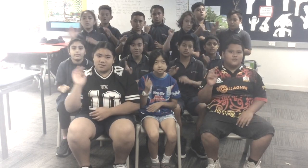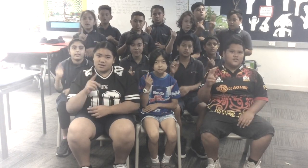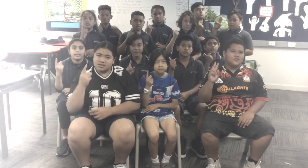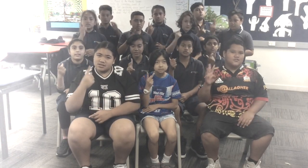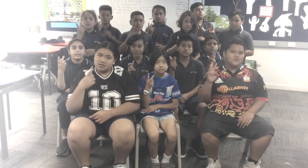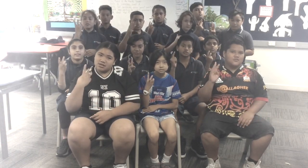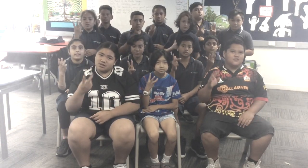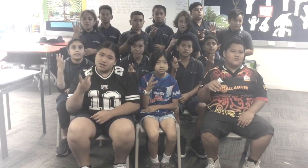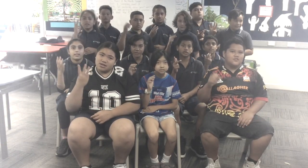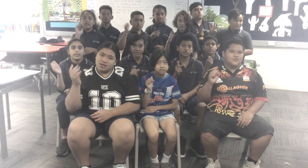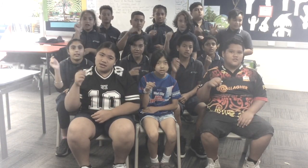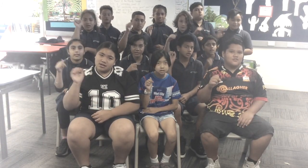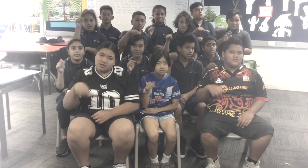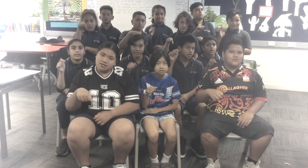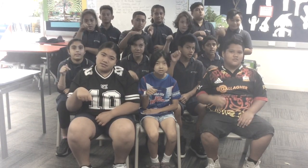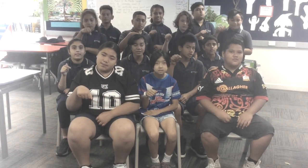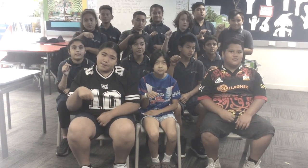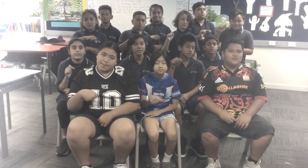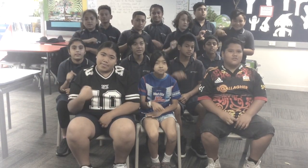like 1, 2, 3, yeah.